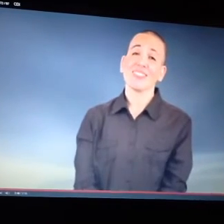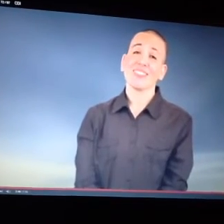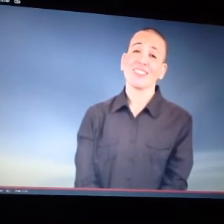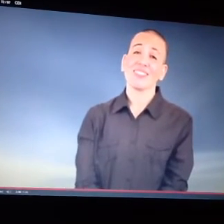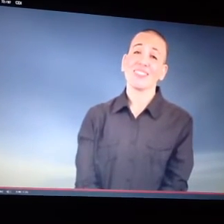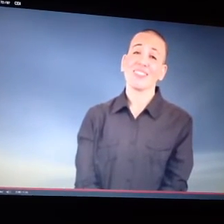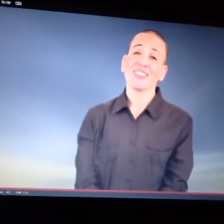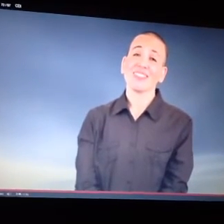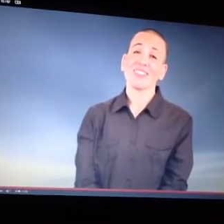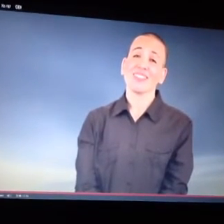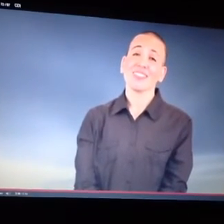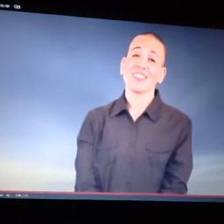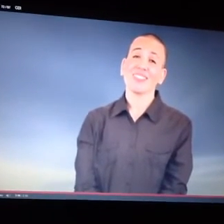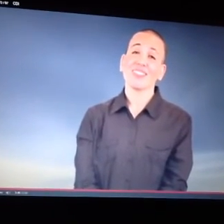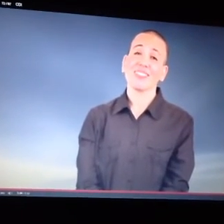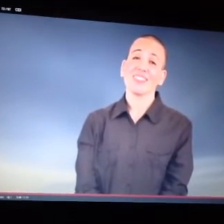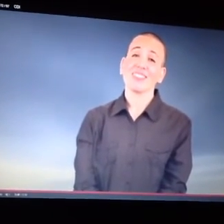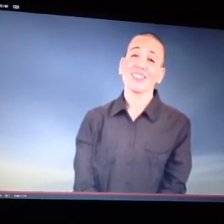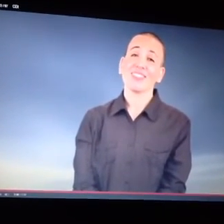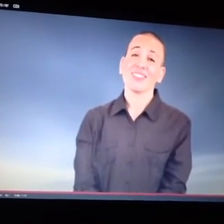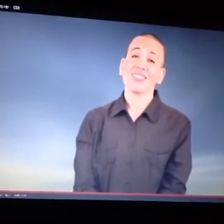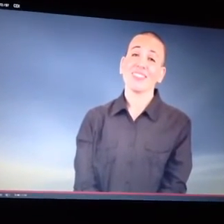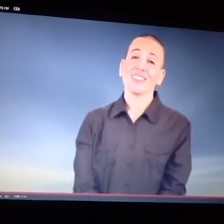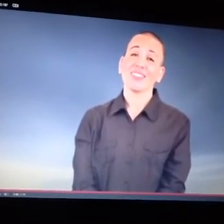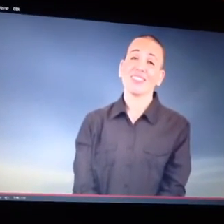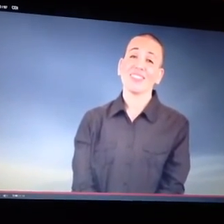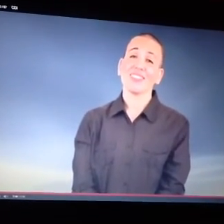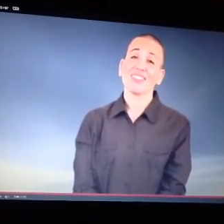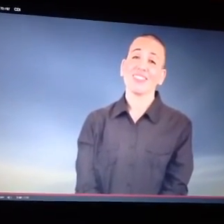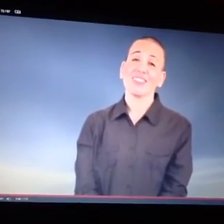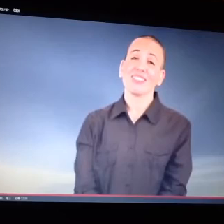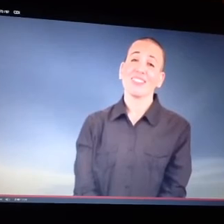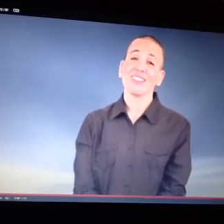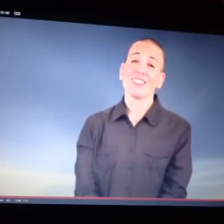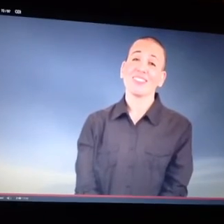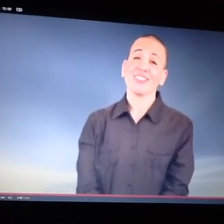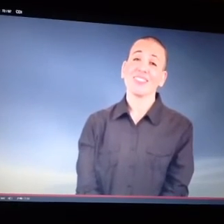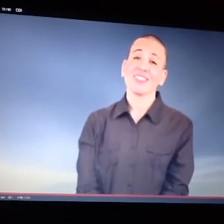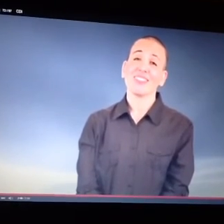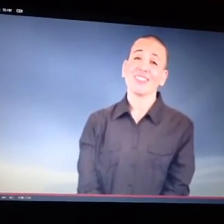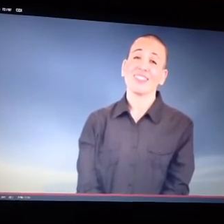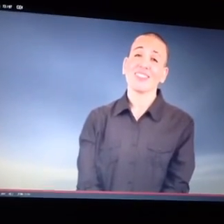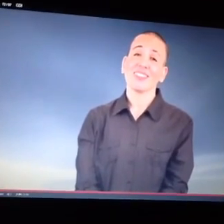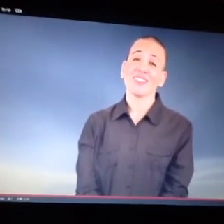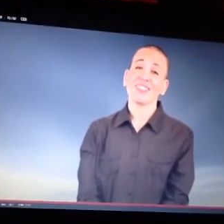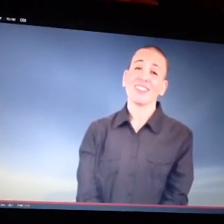And learning the process. I think it's really cool that we have CDIs. Thank you.